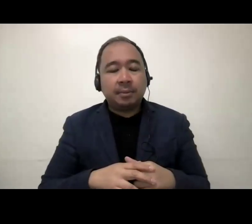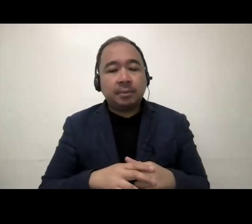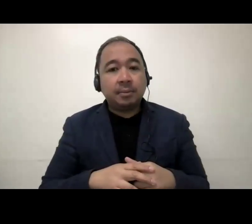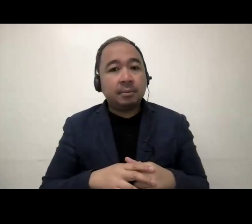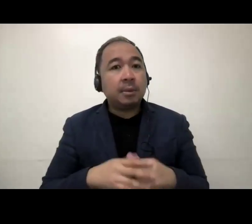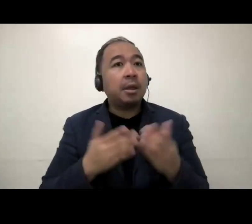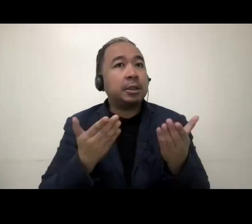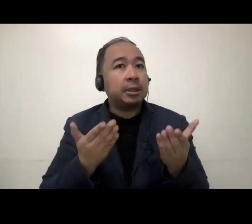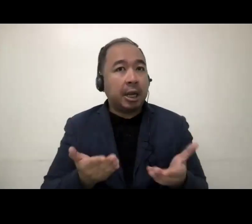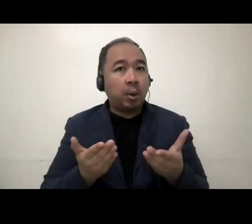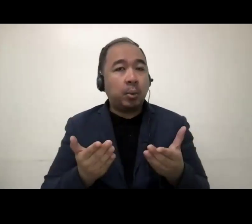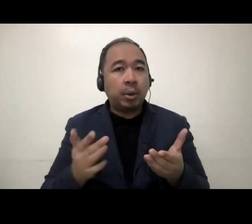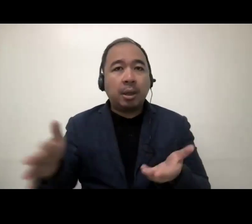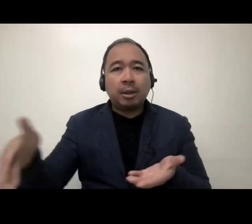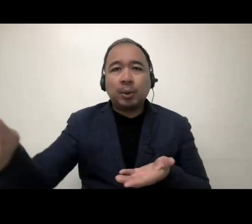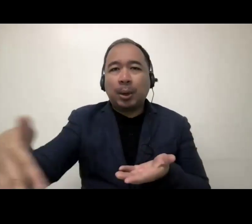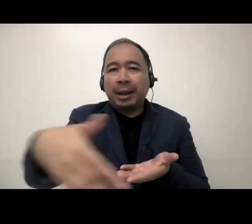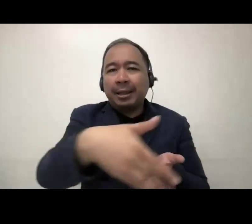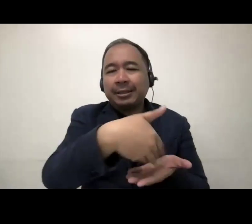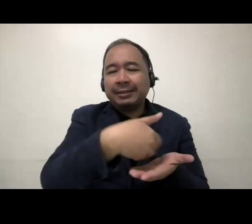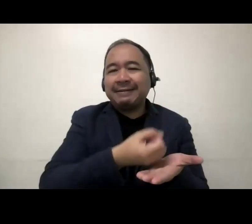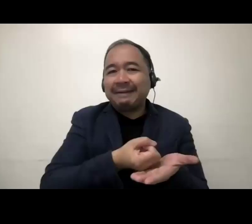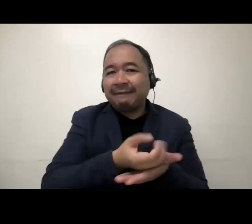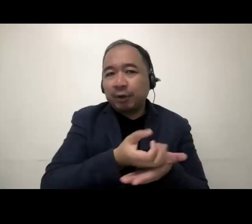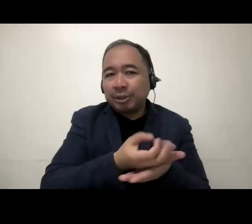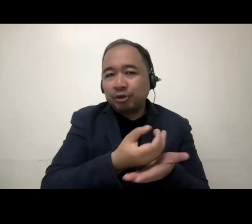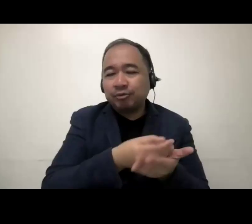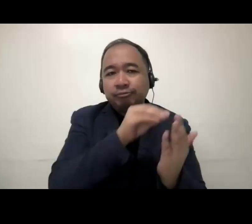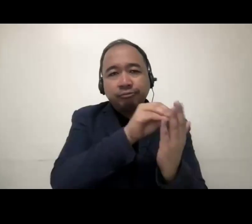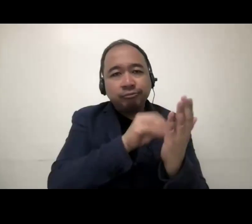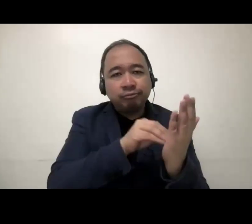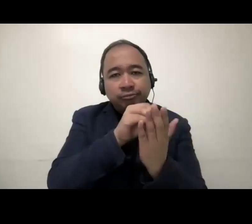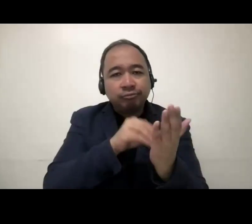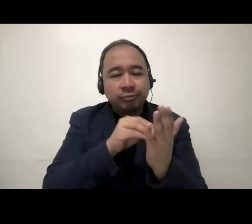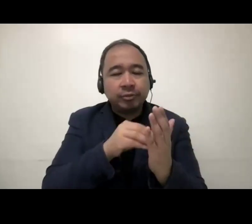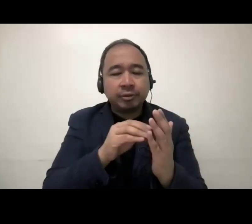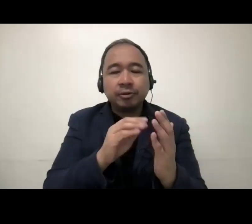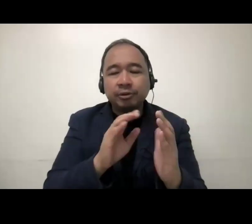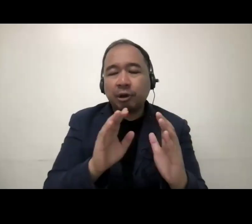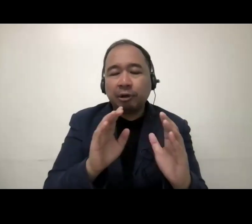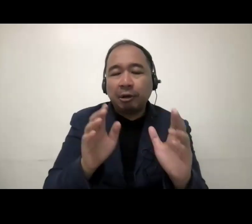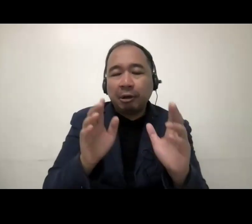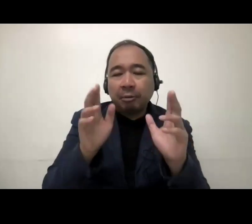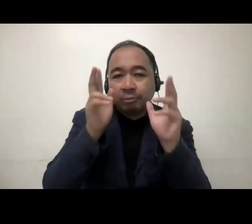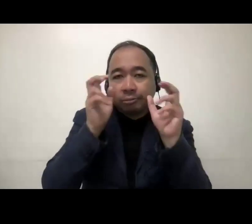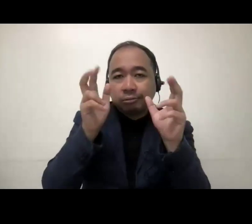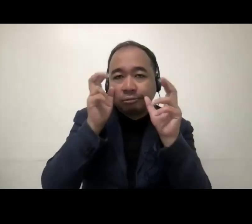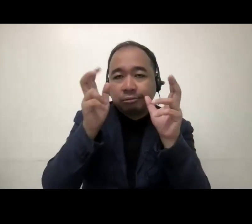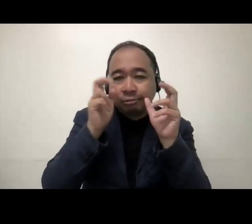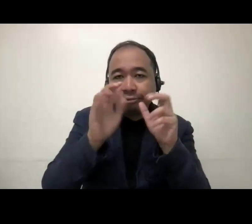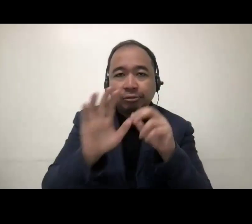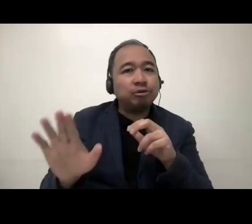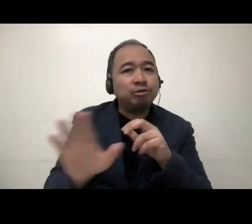a data and collection mode, so we are listening. So I won't be making today any kind